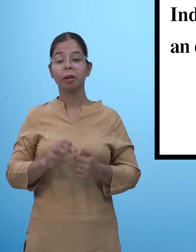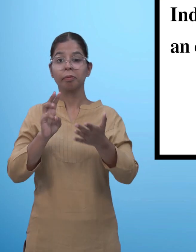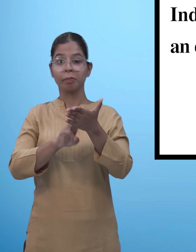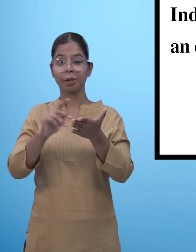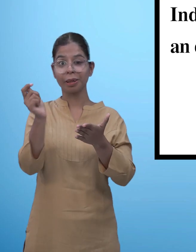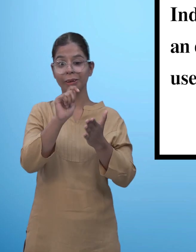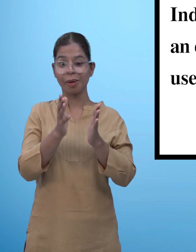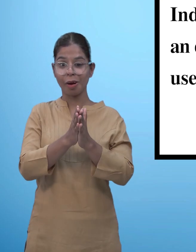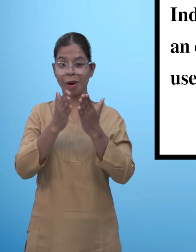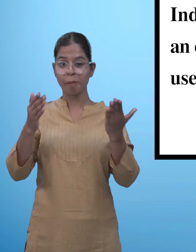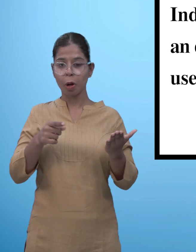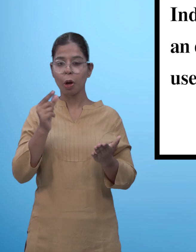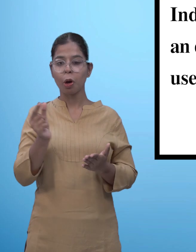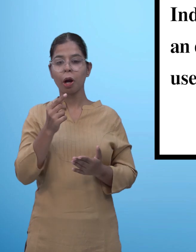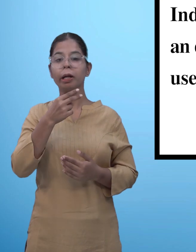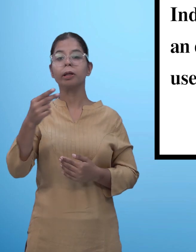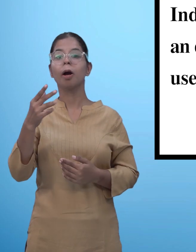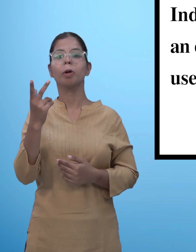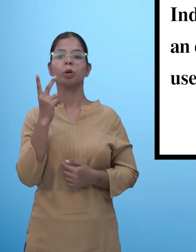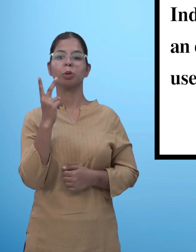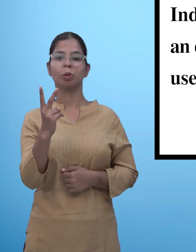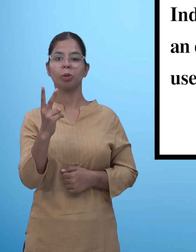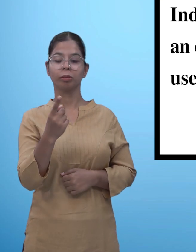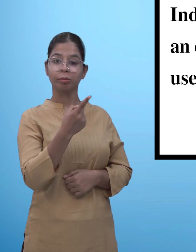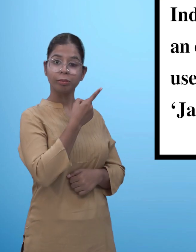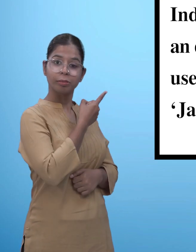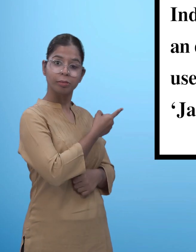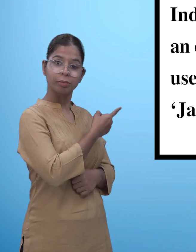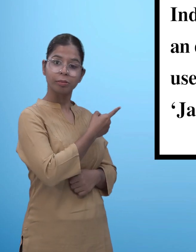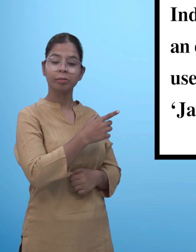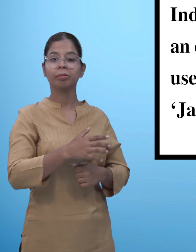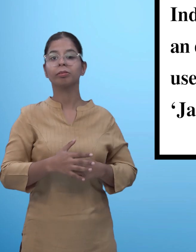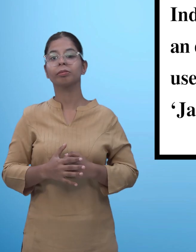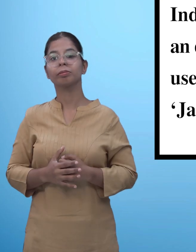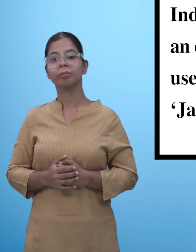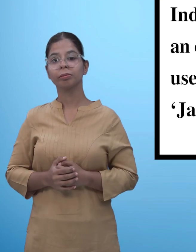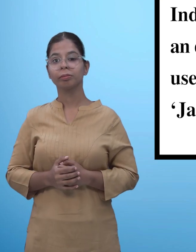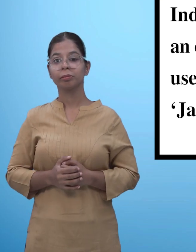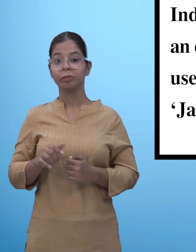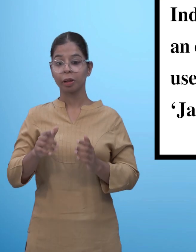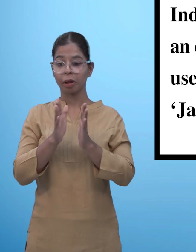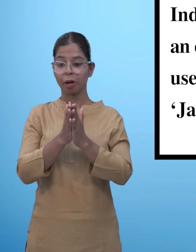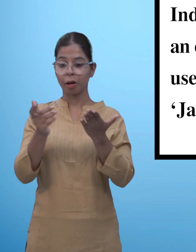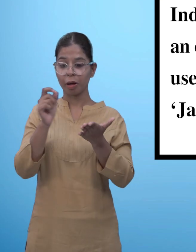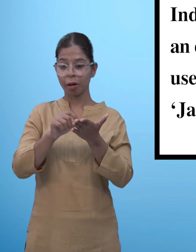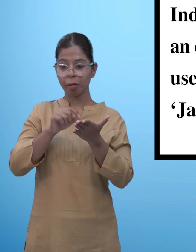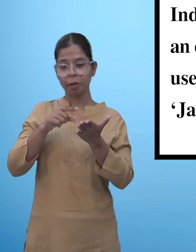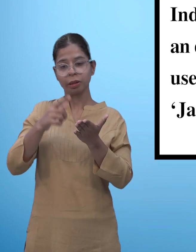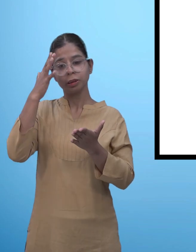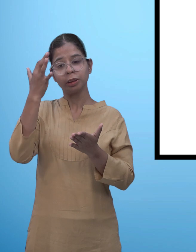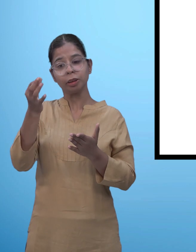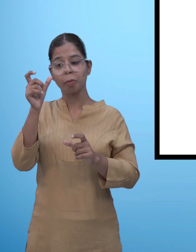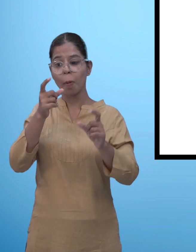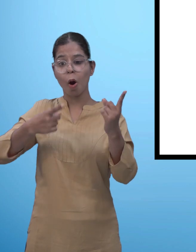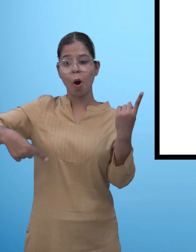The Mahabharata uses the terms Bharatvarsh and Jambudvip, and scholars generally